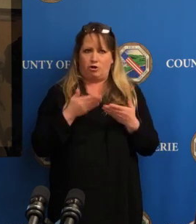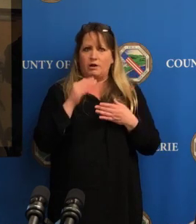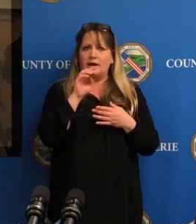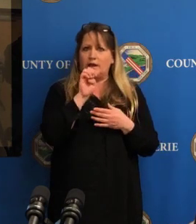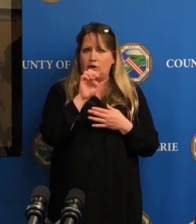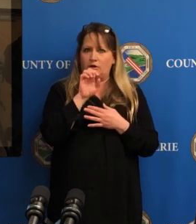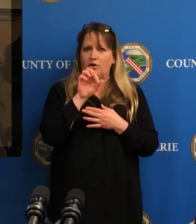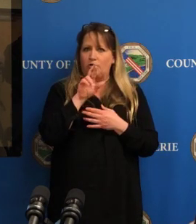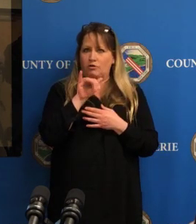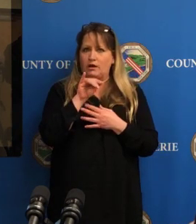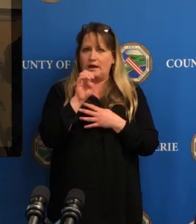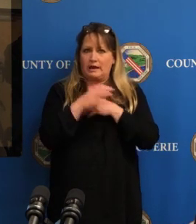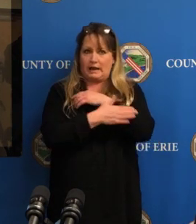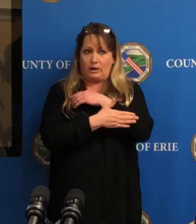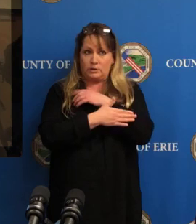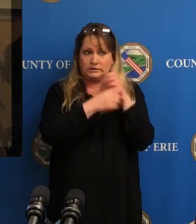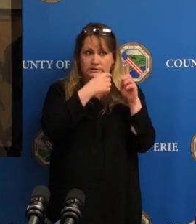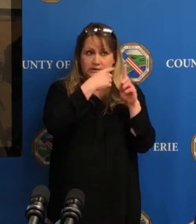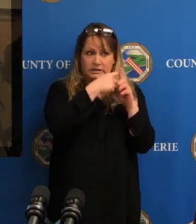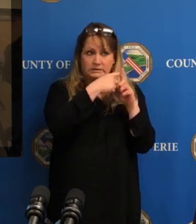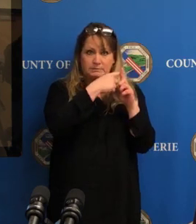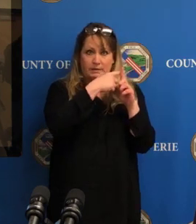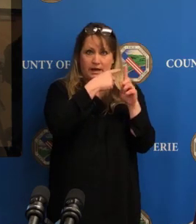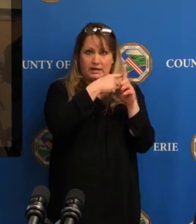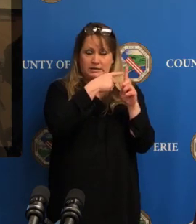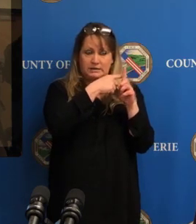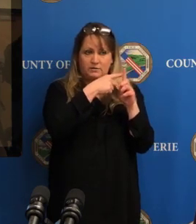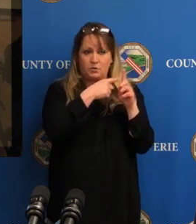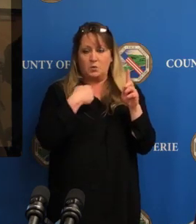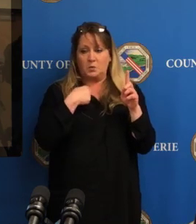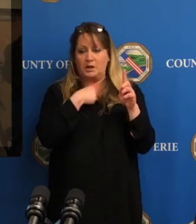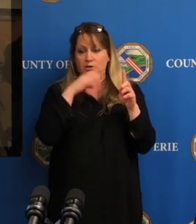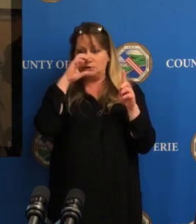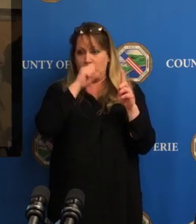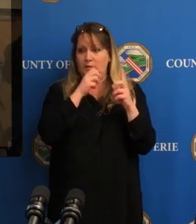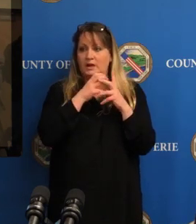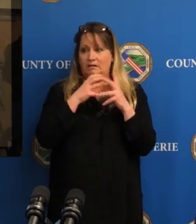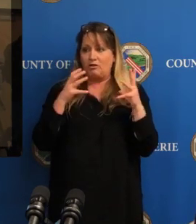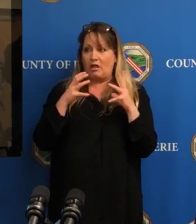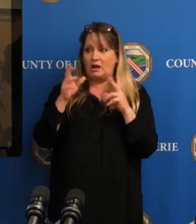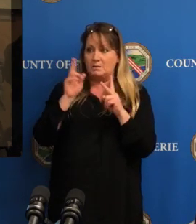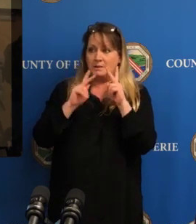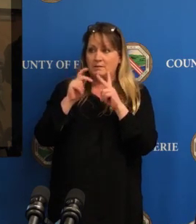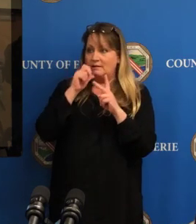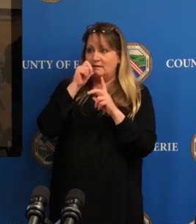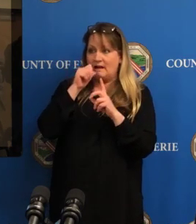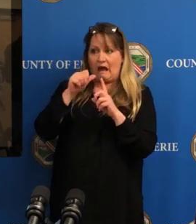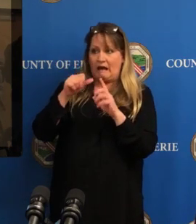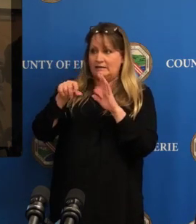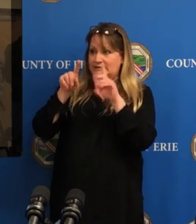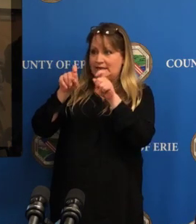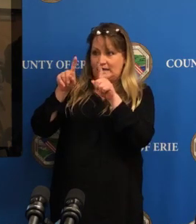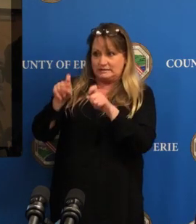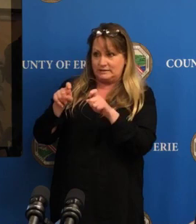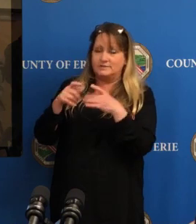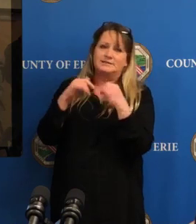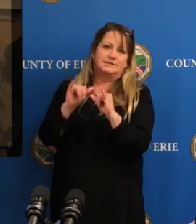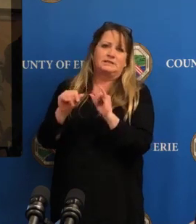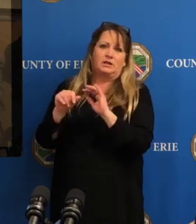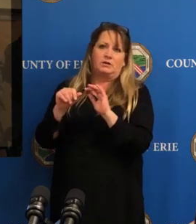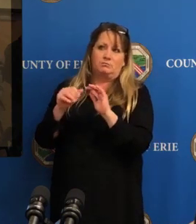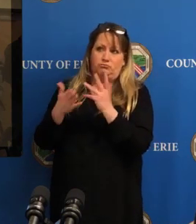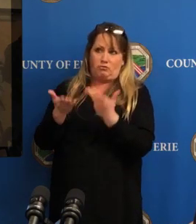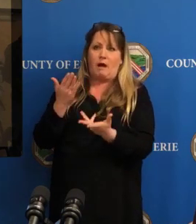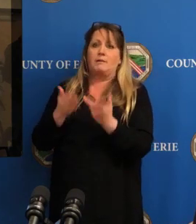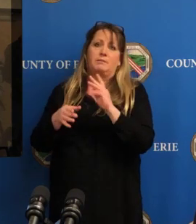were tested that are positive. So we can assume that we have a large proportion of people who were not tested in our community that are positive. So I think